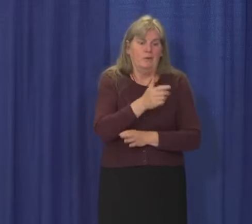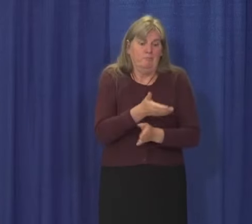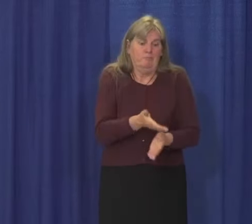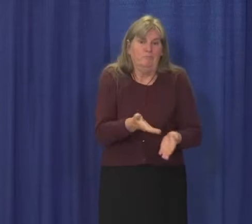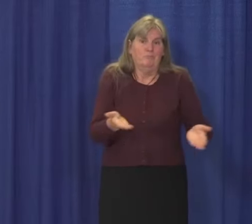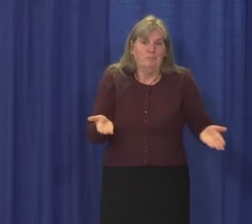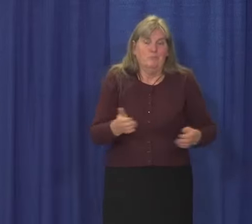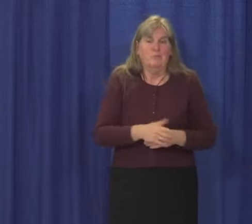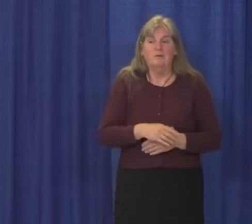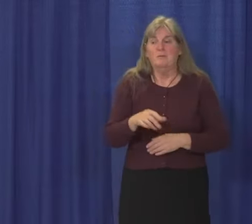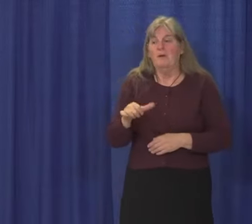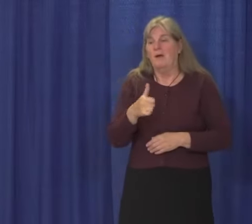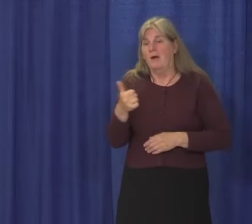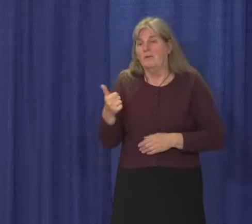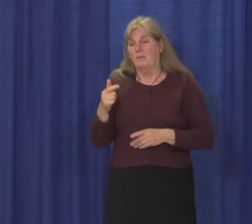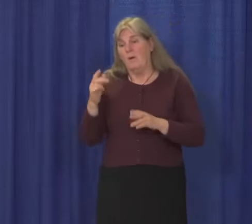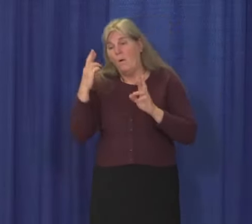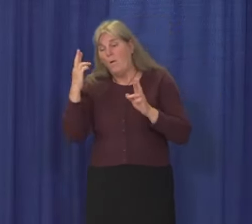be less necessary.